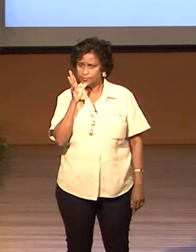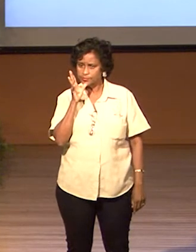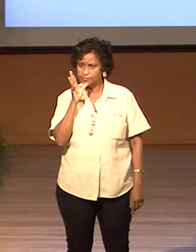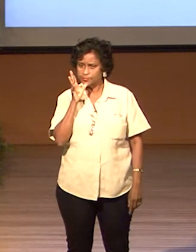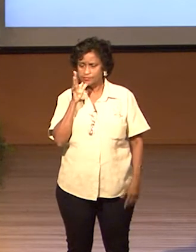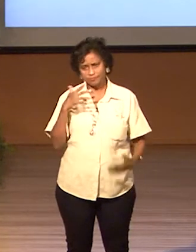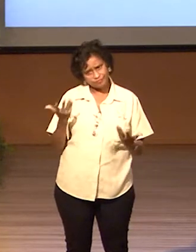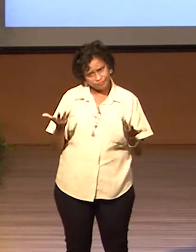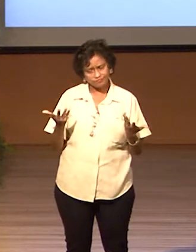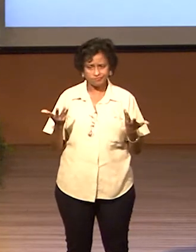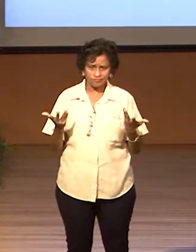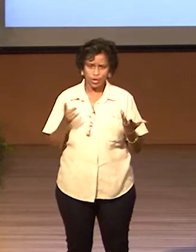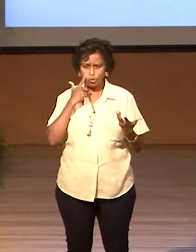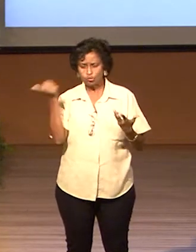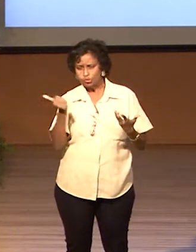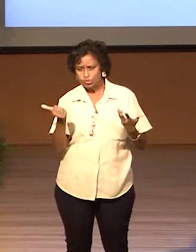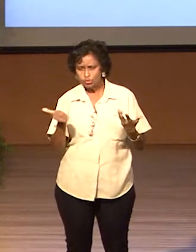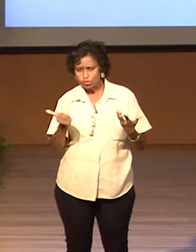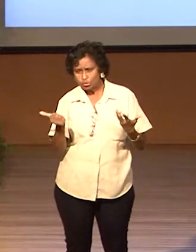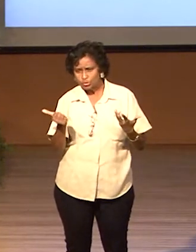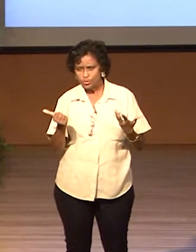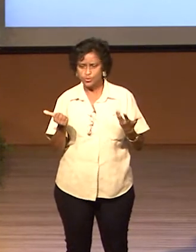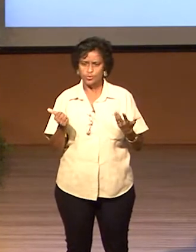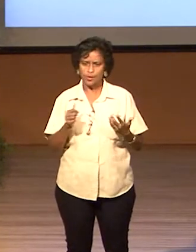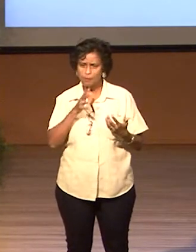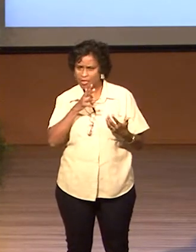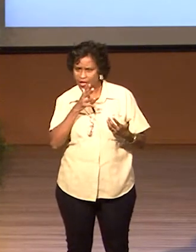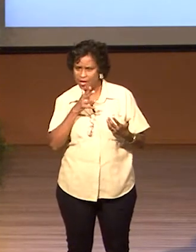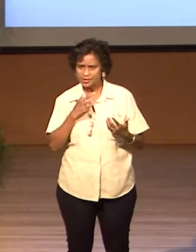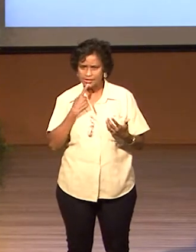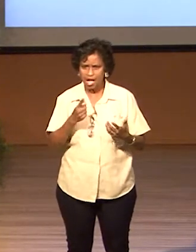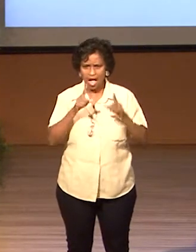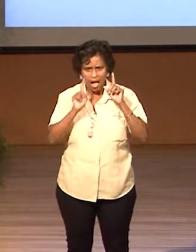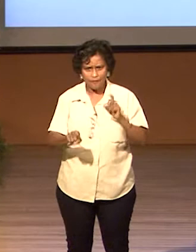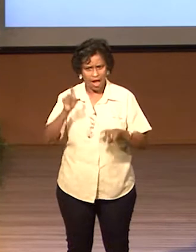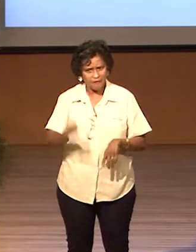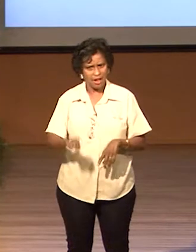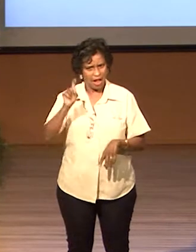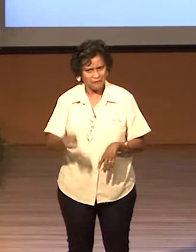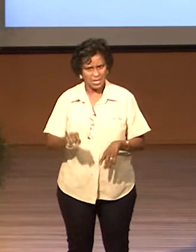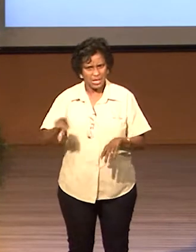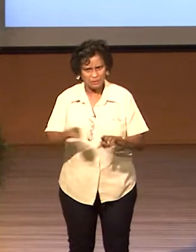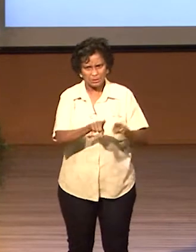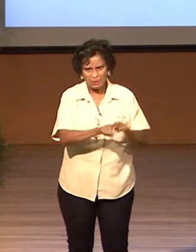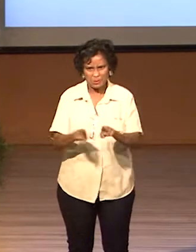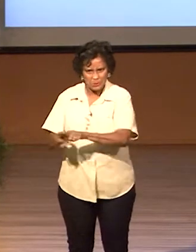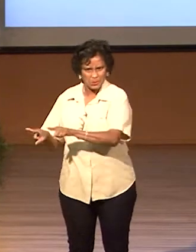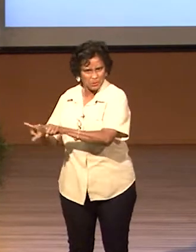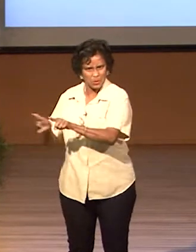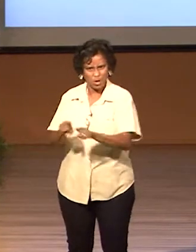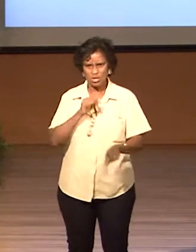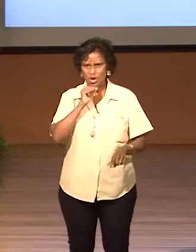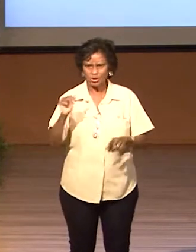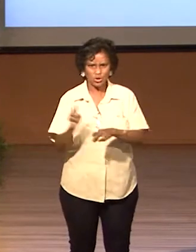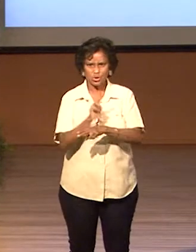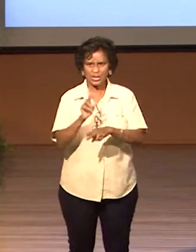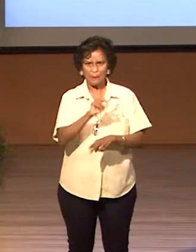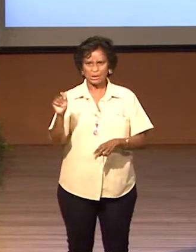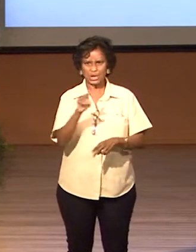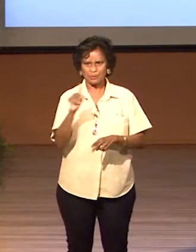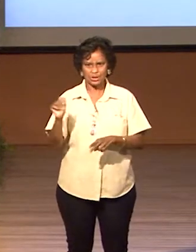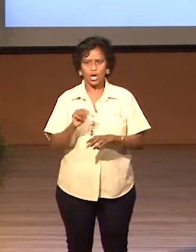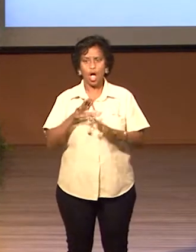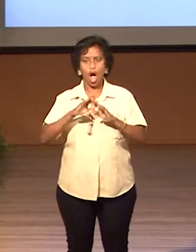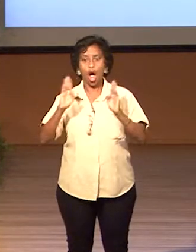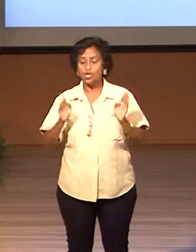when he was being raised, she was determined to treat all of her children equally, and the word disabled was never mentioned in the